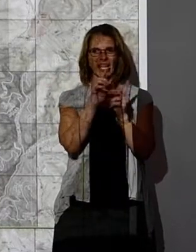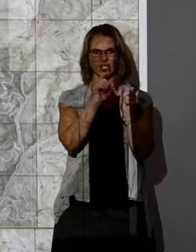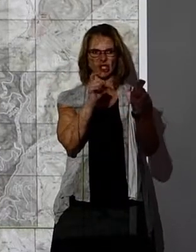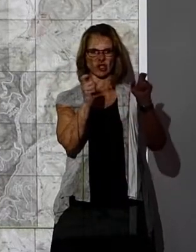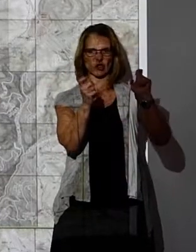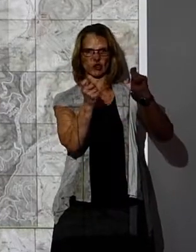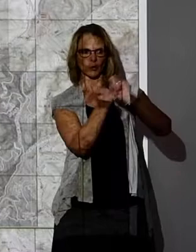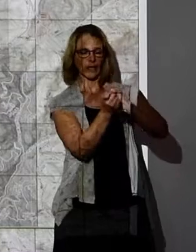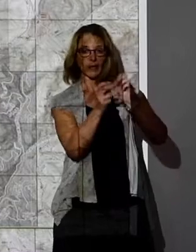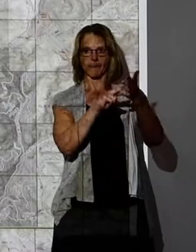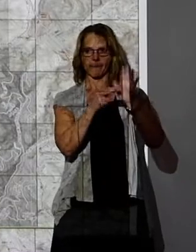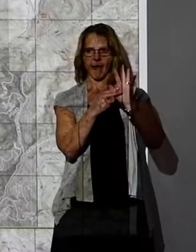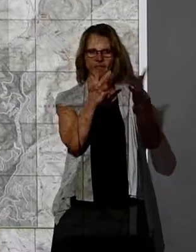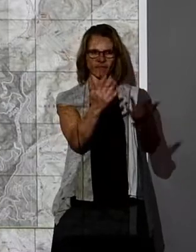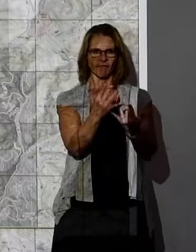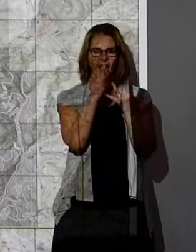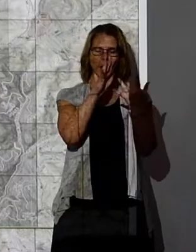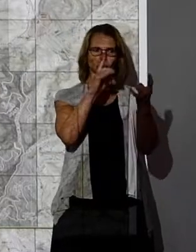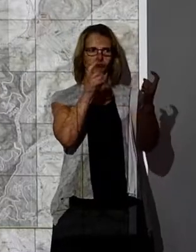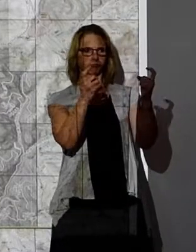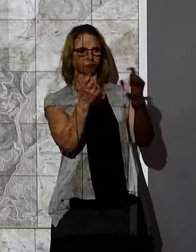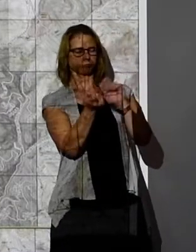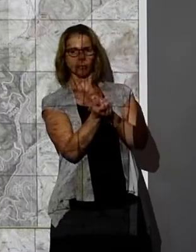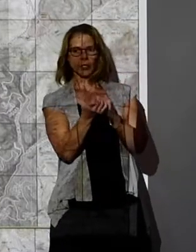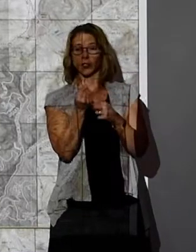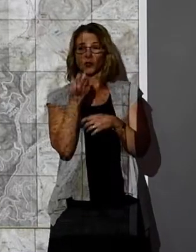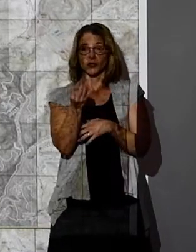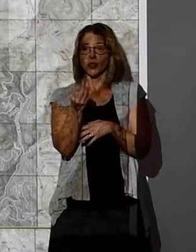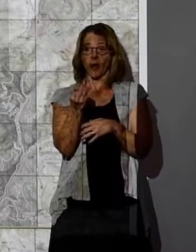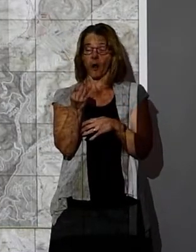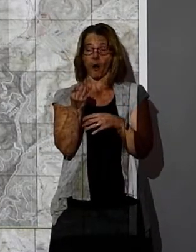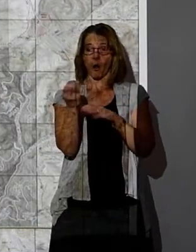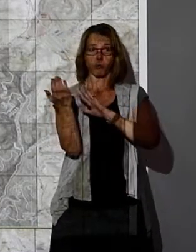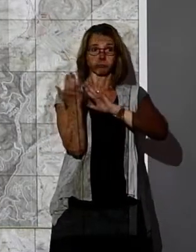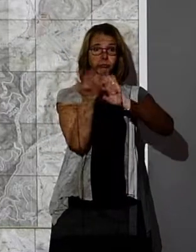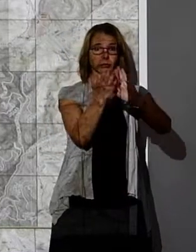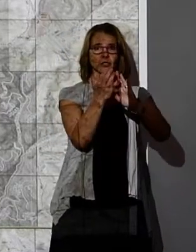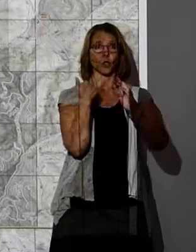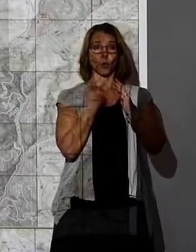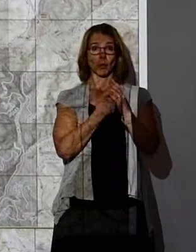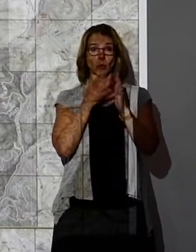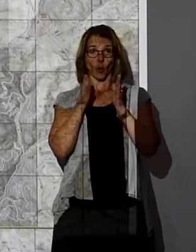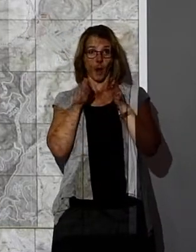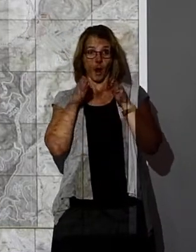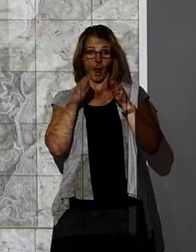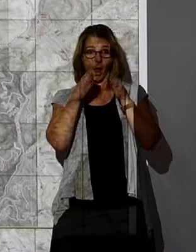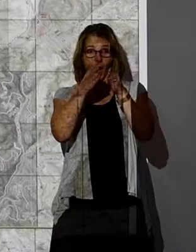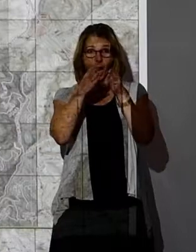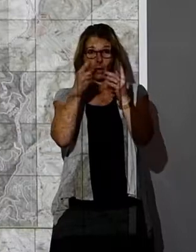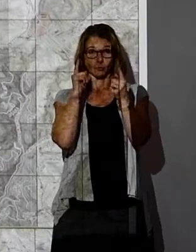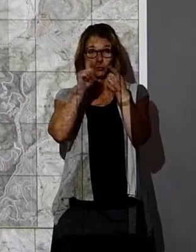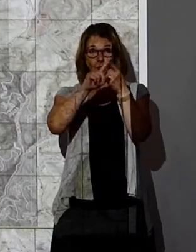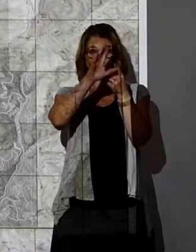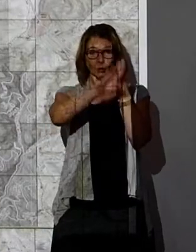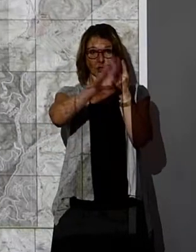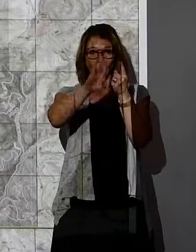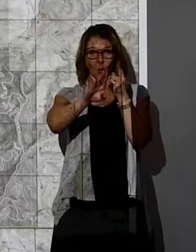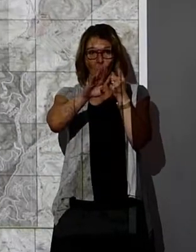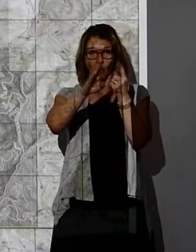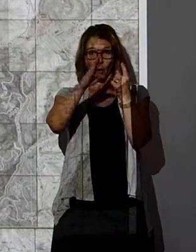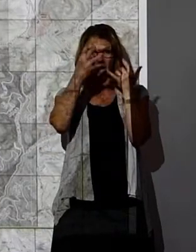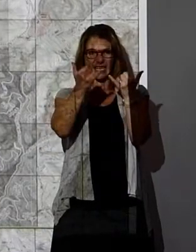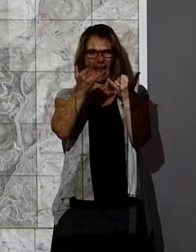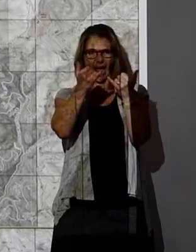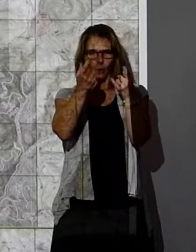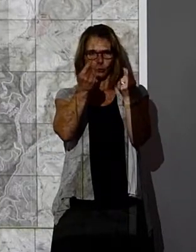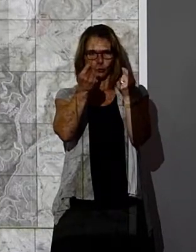the fire switched. And so we were going in different directions. We were heading up the canyon towards Bridger Bowl, and then next thing you know, we're headed